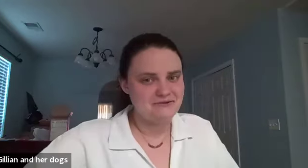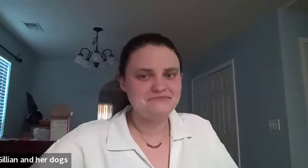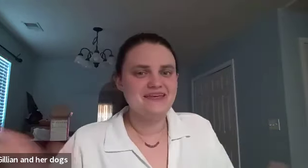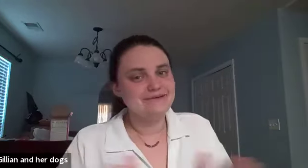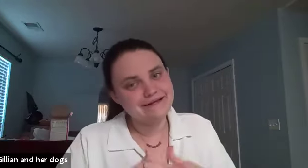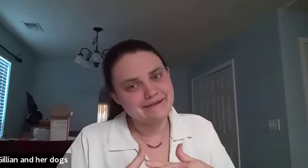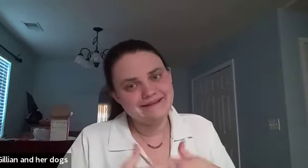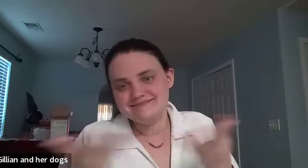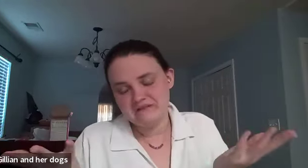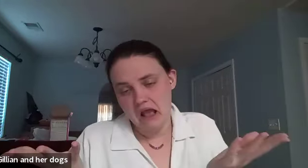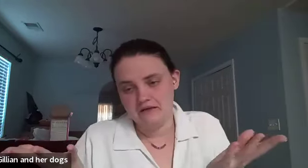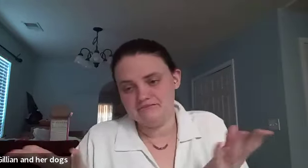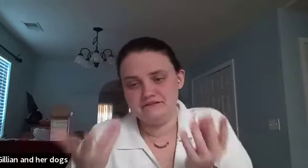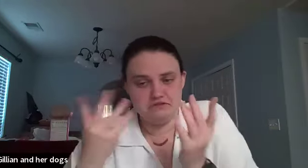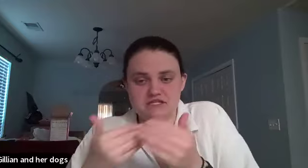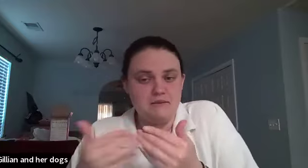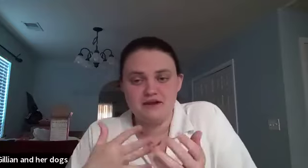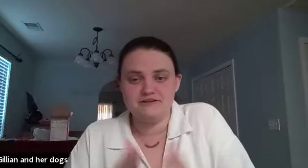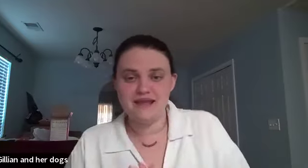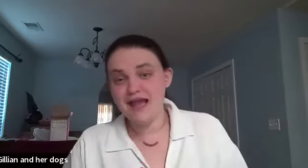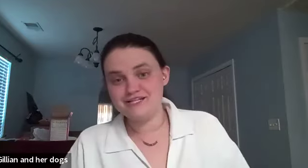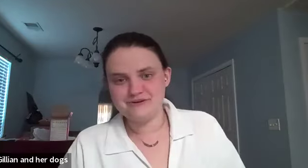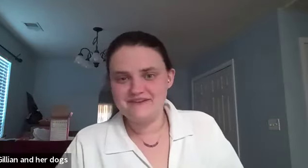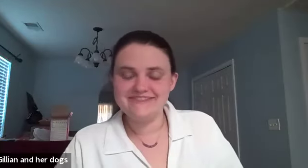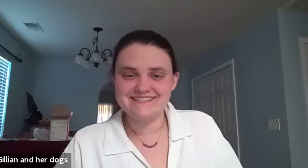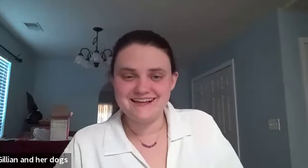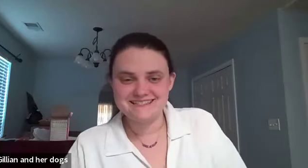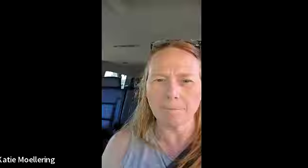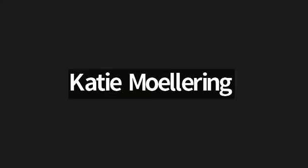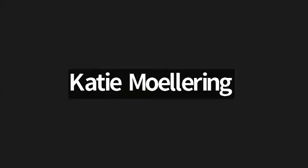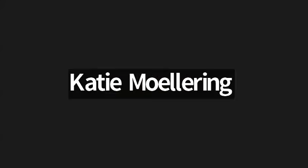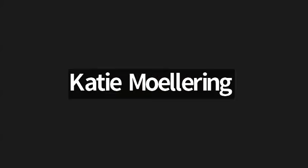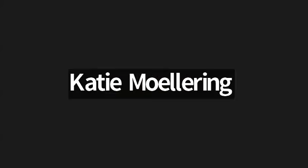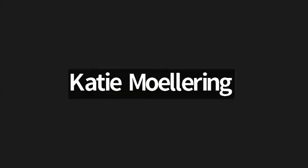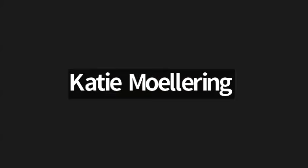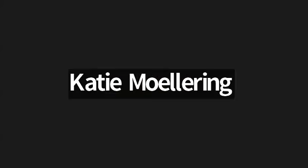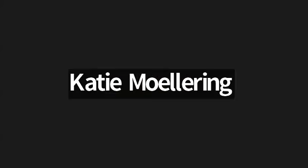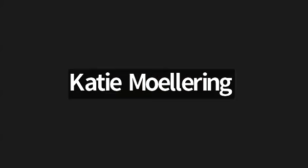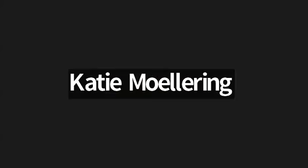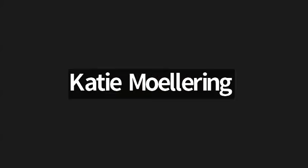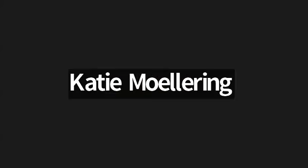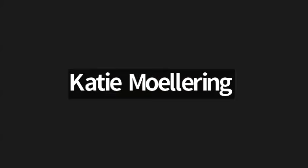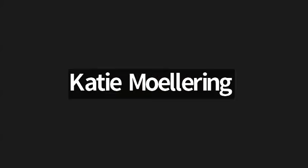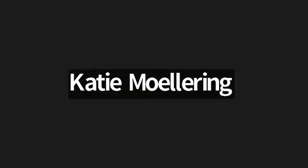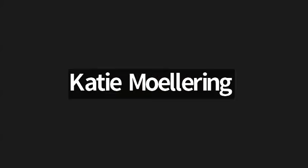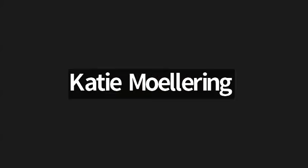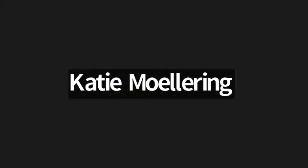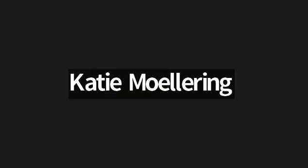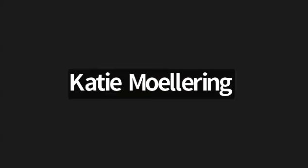Sad. But I mean, I does not matter to me. I enjoy having these Okay, classes. oh my gosh. I'm sorry, y'all. I'm on Zoom on my phone and